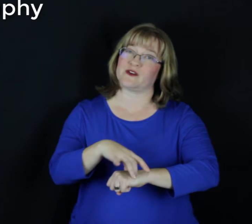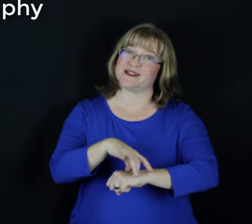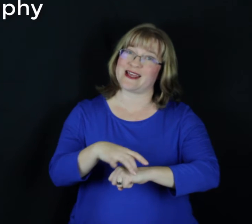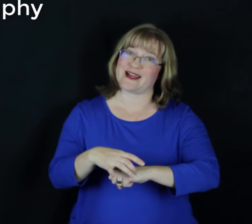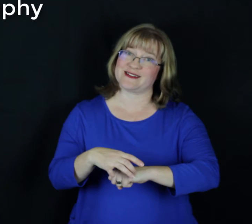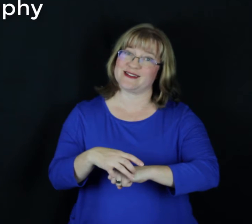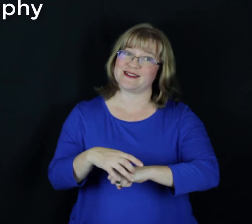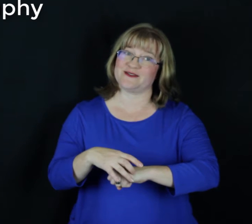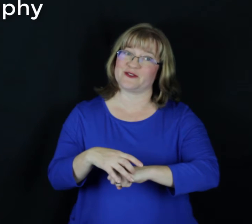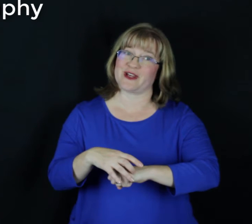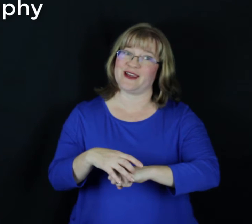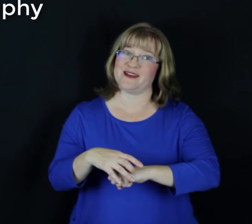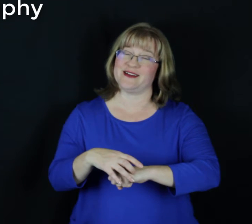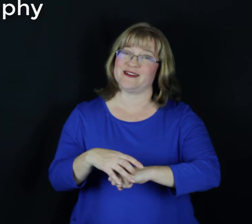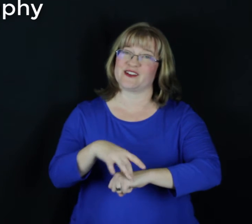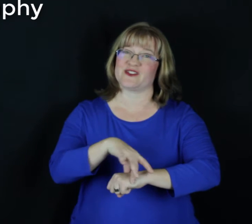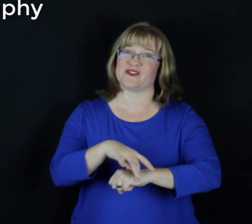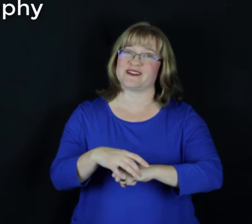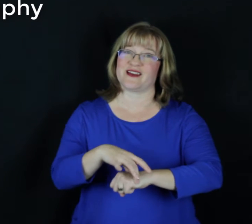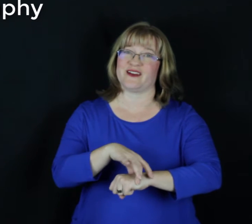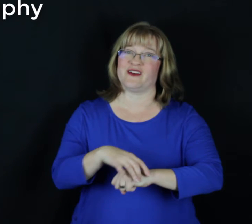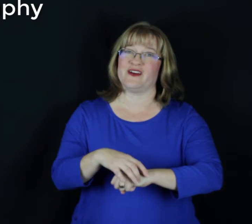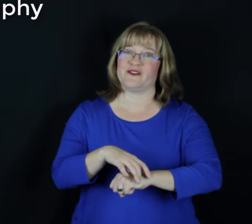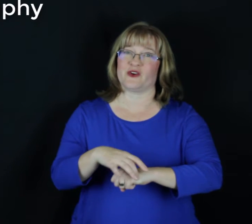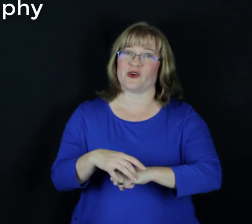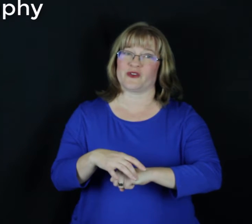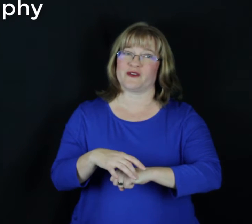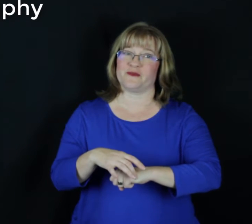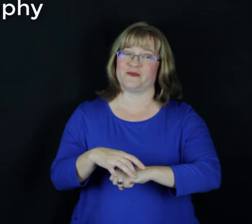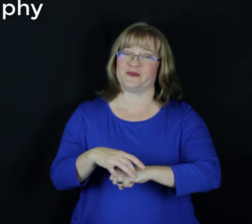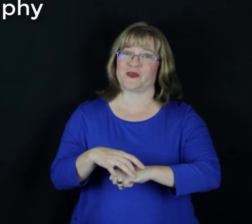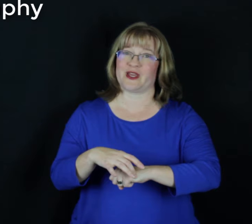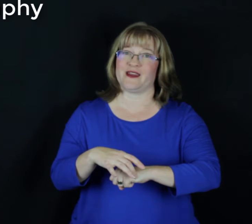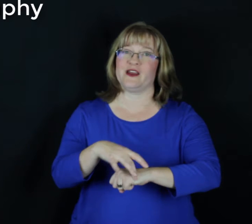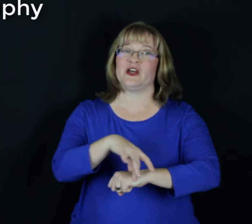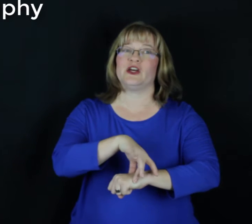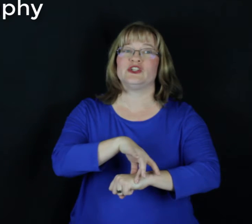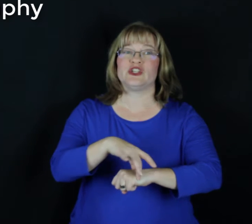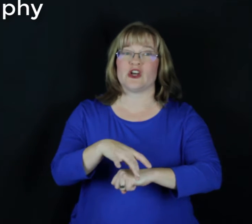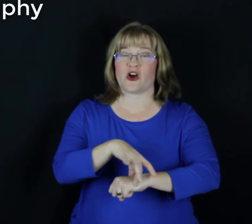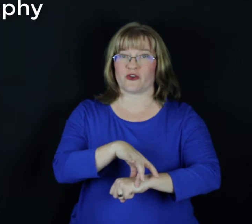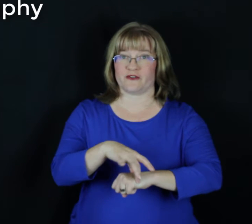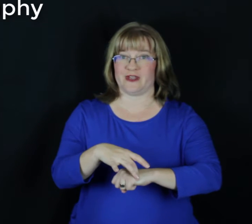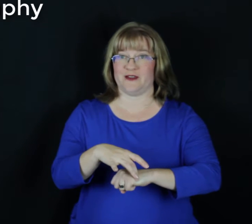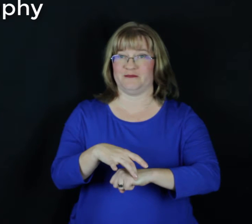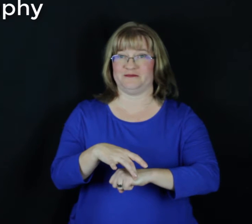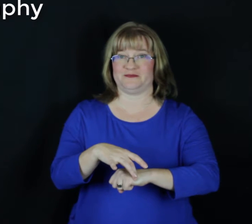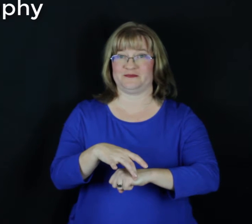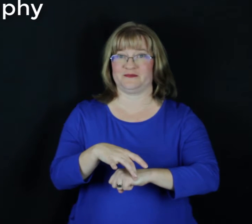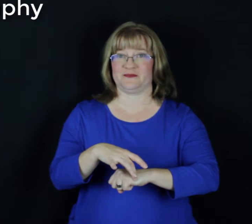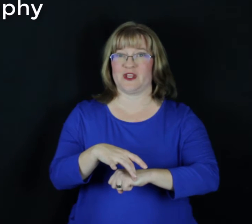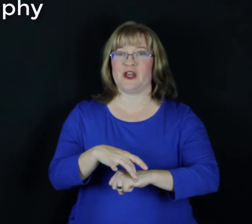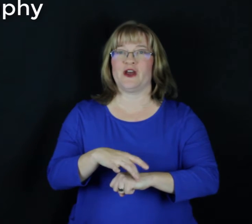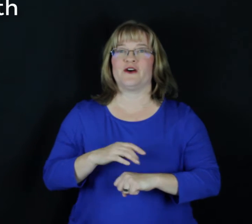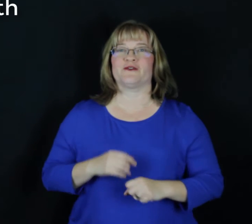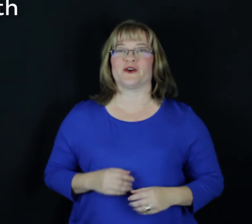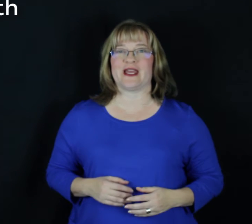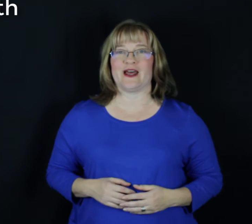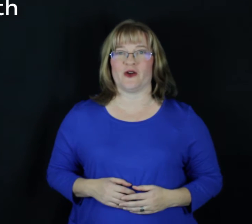on its axis. Okay? It's also the sign for earth. Okay? Geography. For